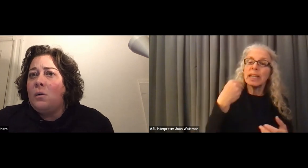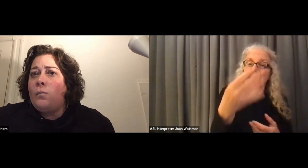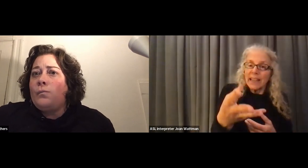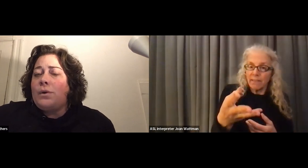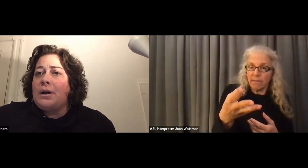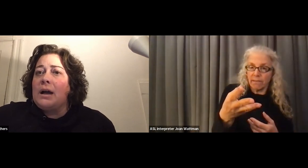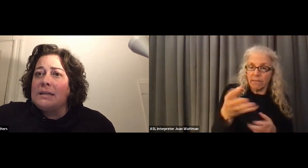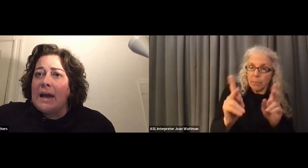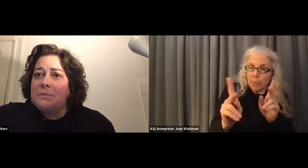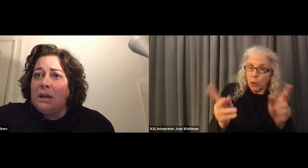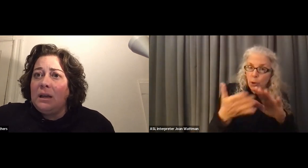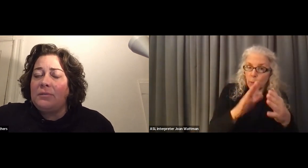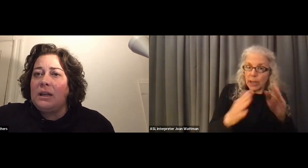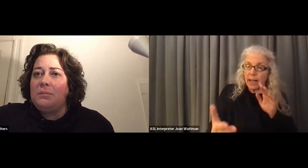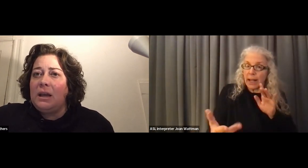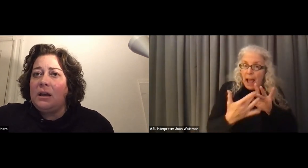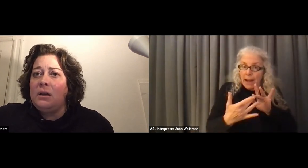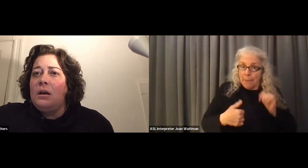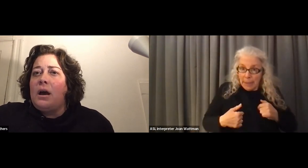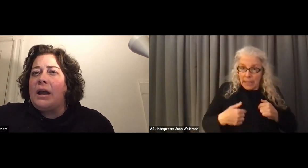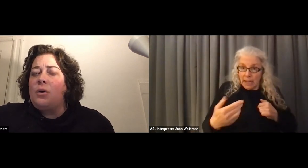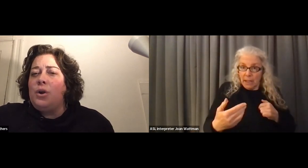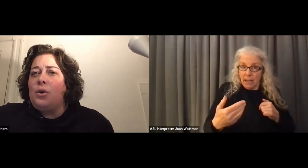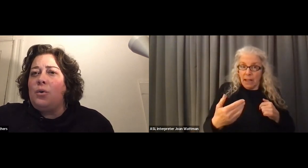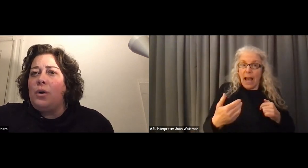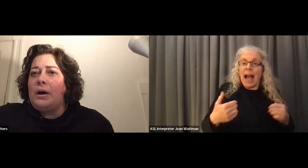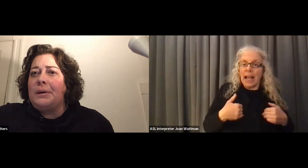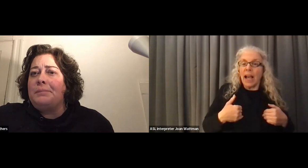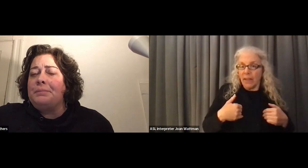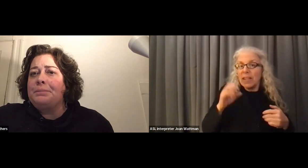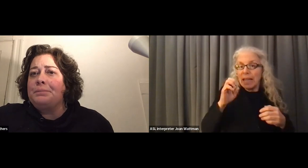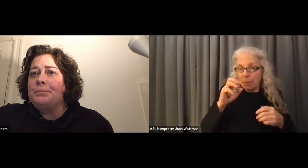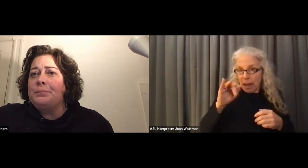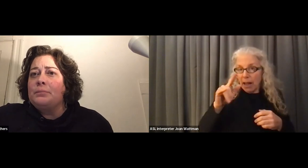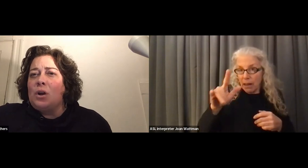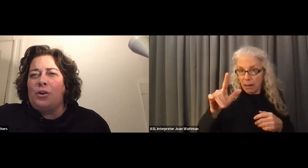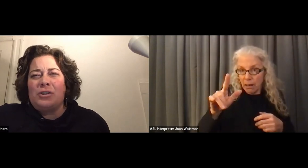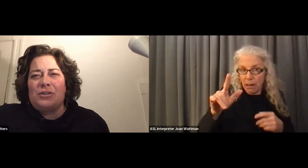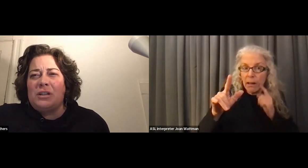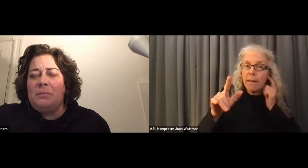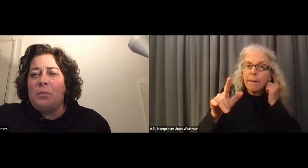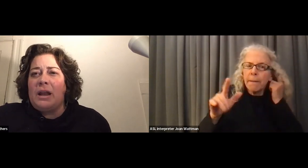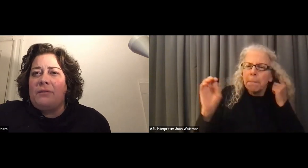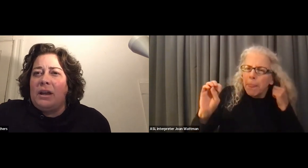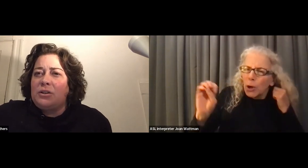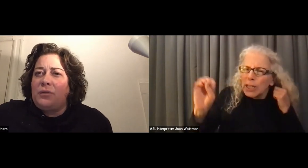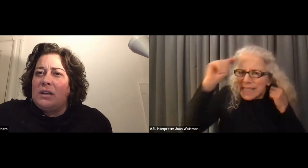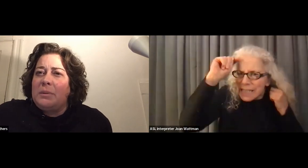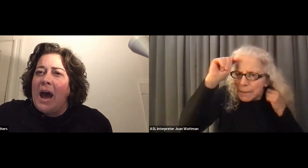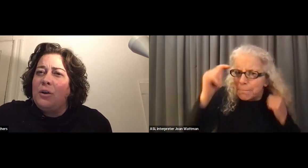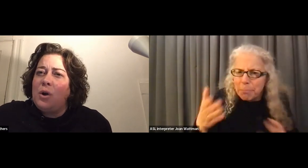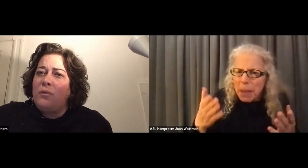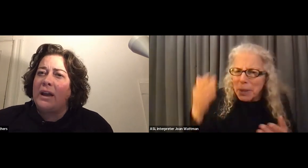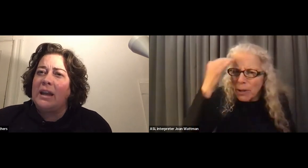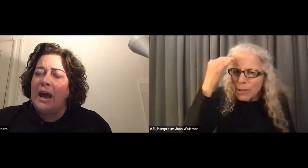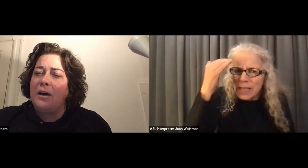directly contact me if need be. I don't know, Ernest or Tim, you might have an answer for this,